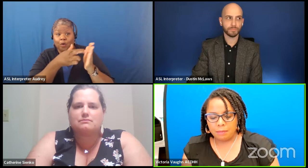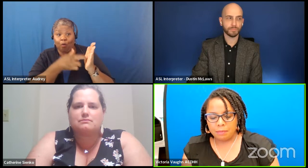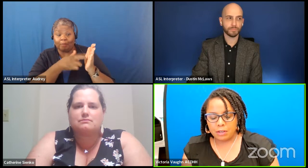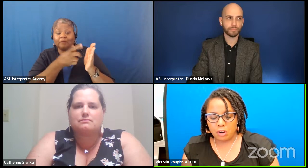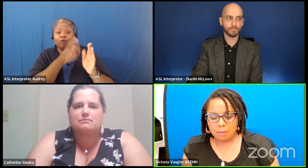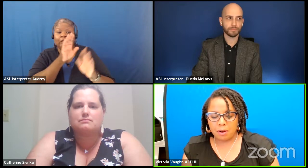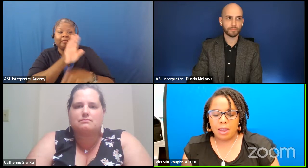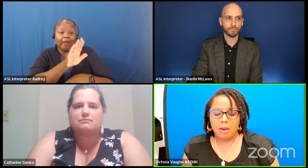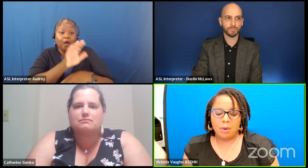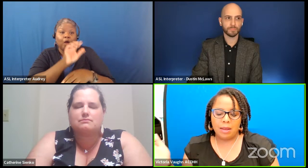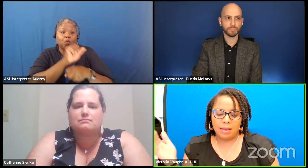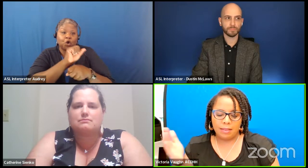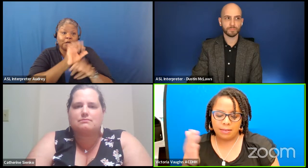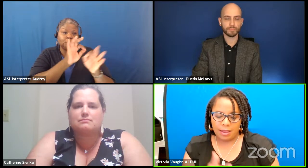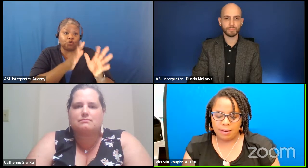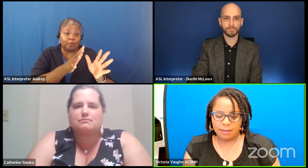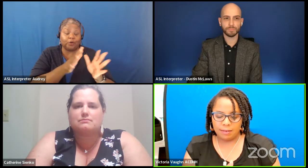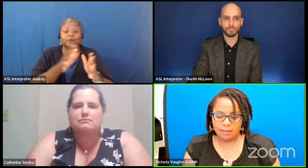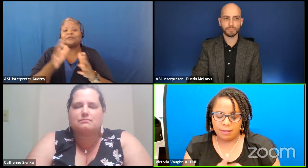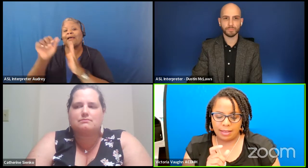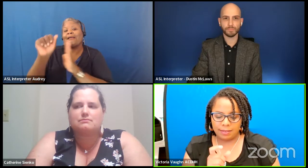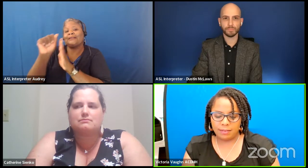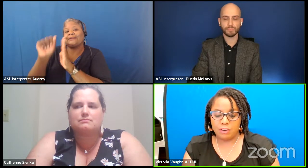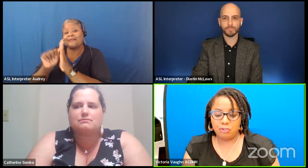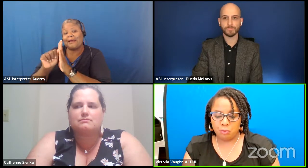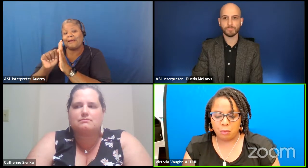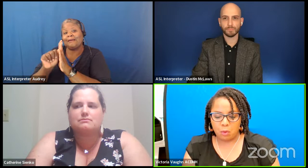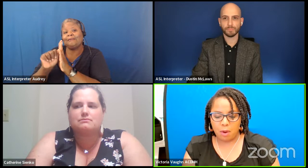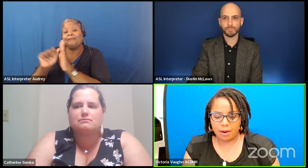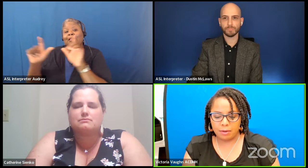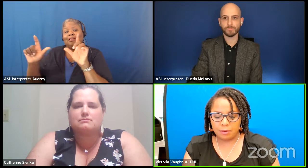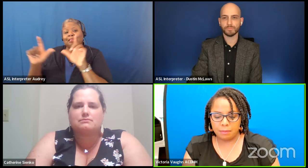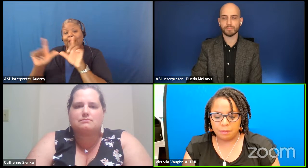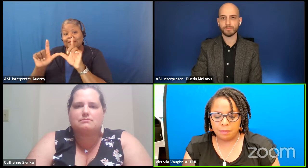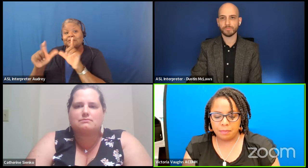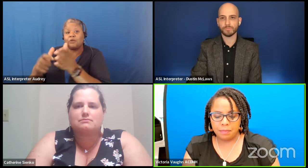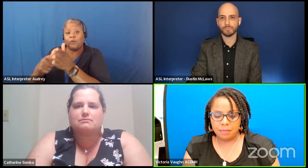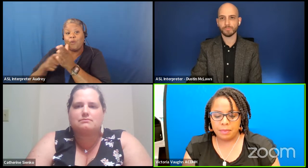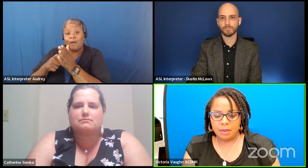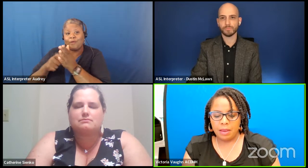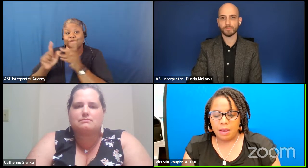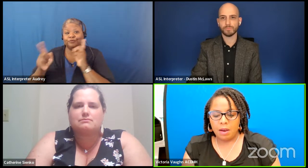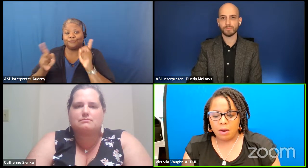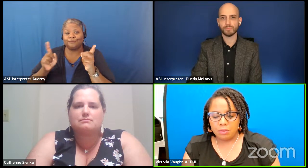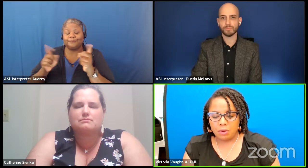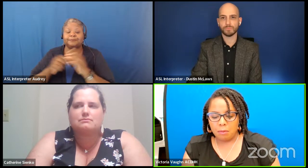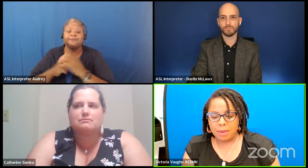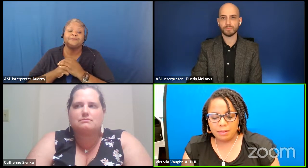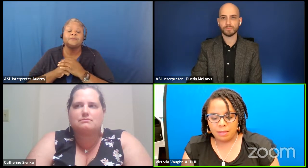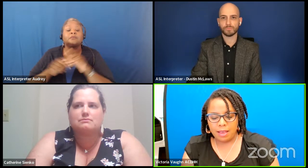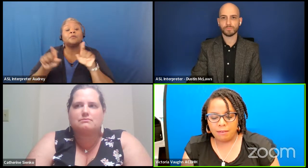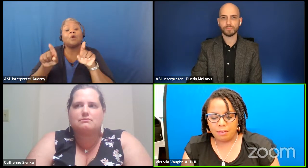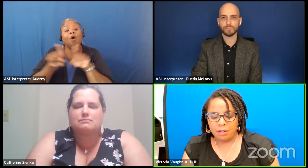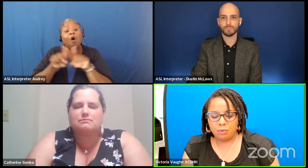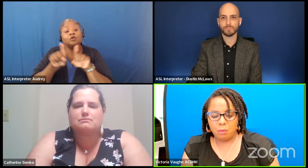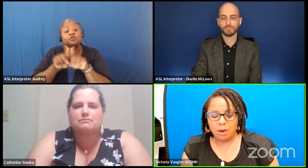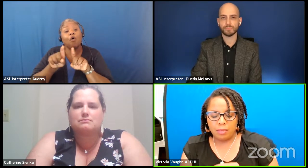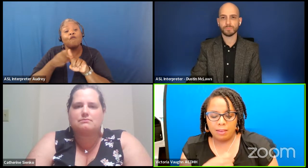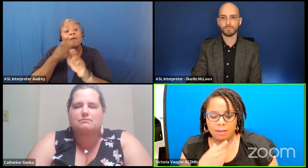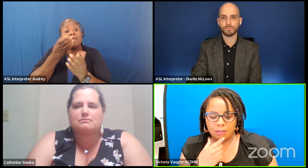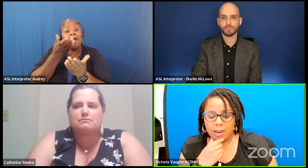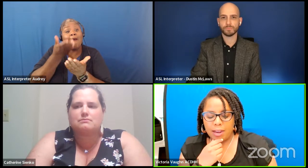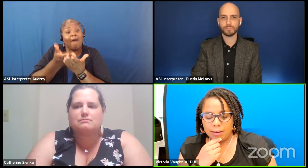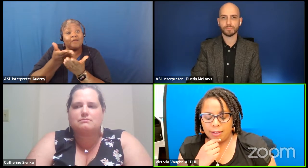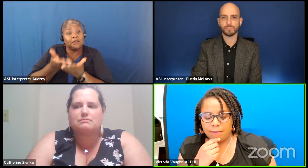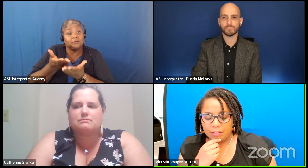the interpreter and what the license issuer requires. Also, based on the evidence from